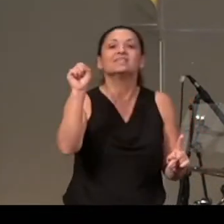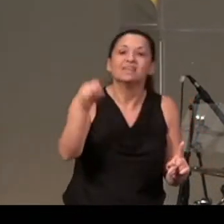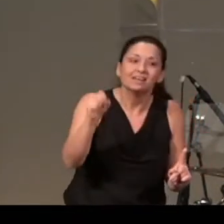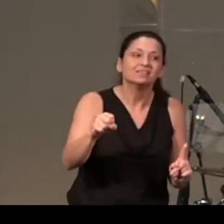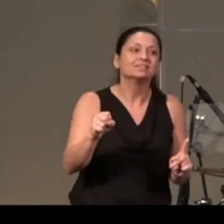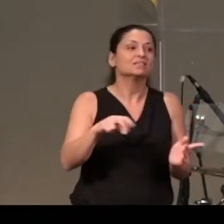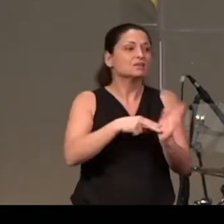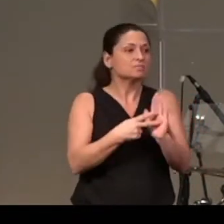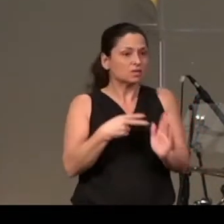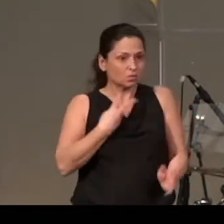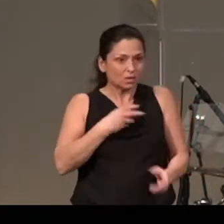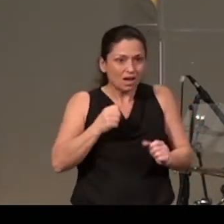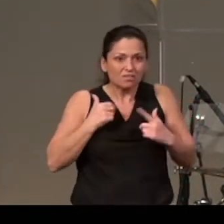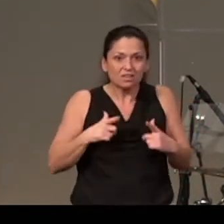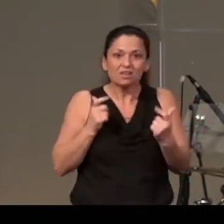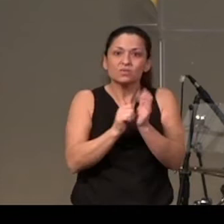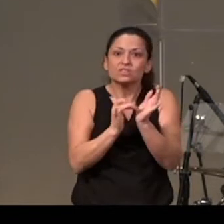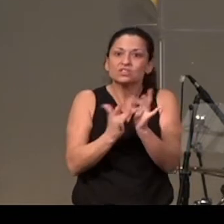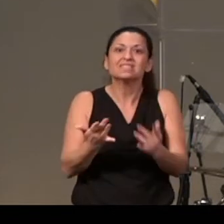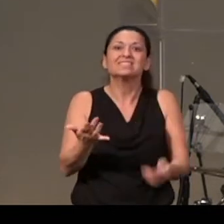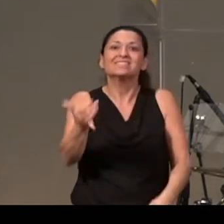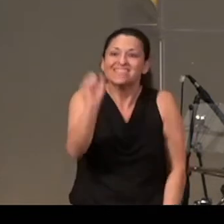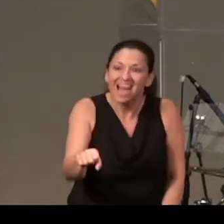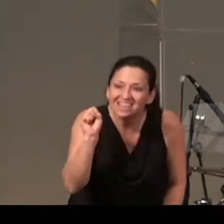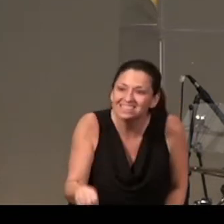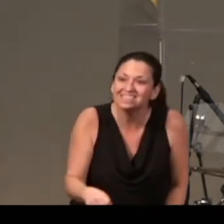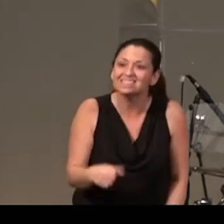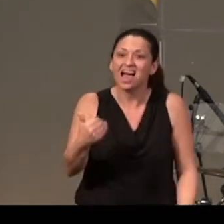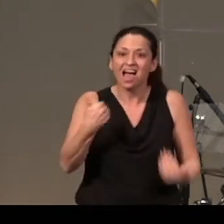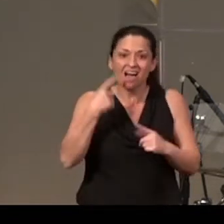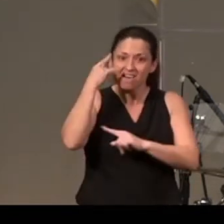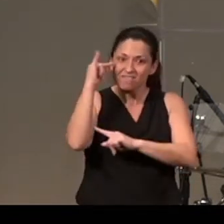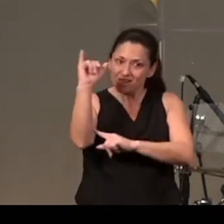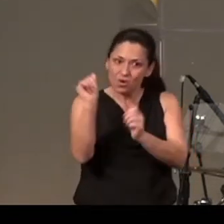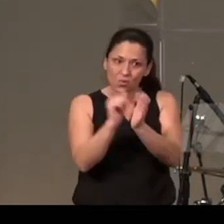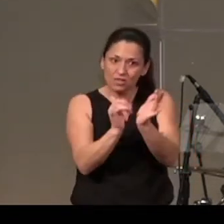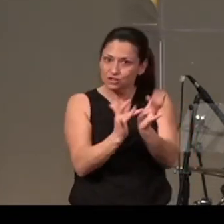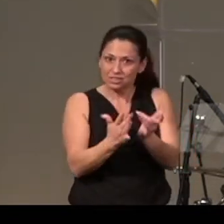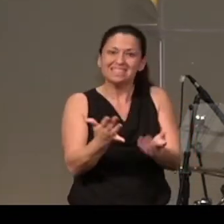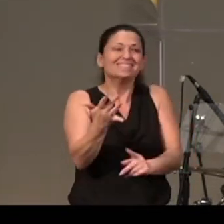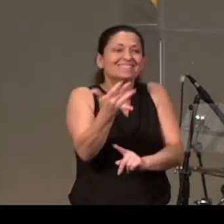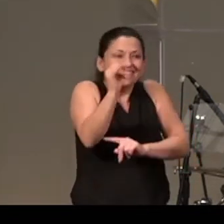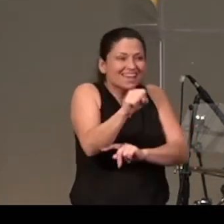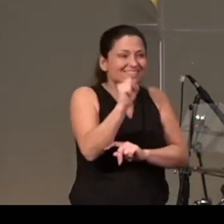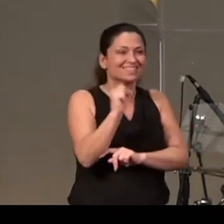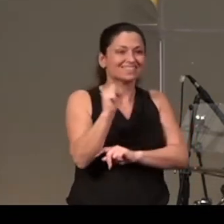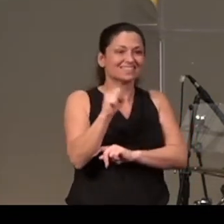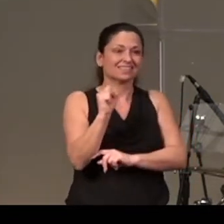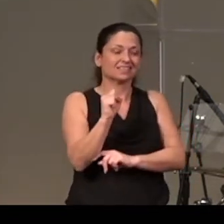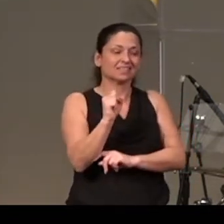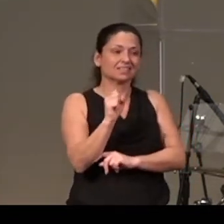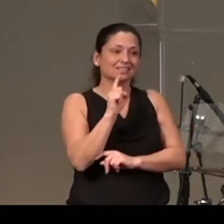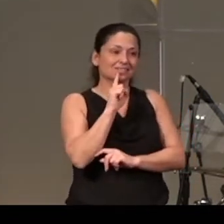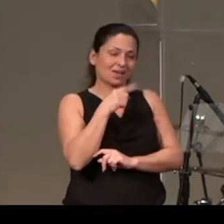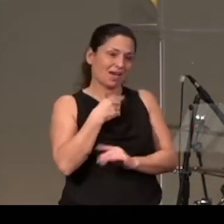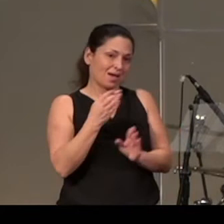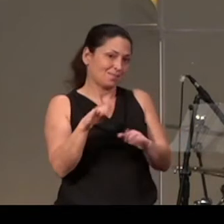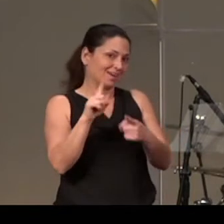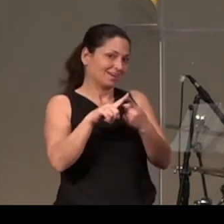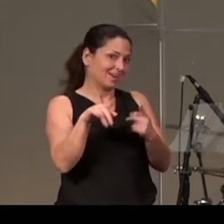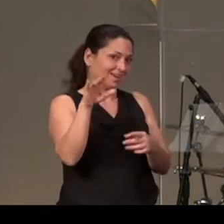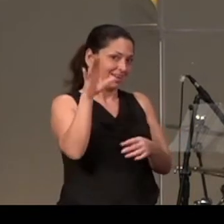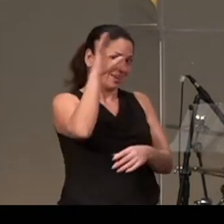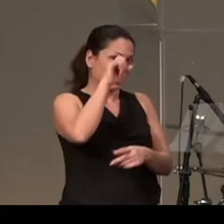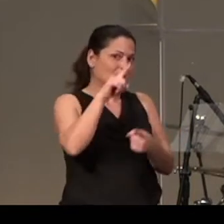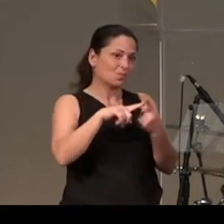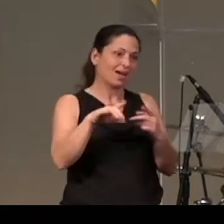with Jesus? Yes. You mean we get to do eternity with Jesus? Yes. So I bet you can't guess what the action step for this week's